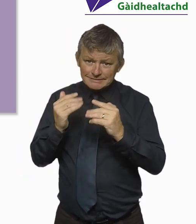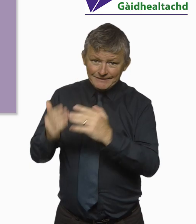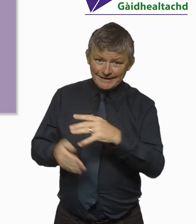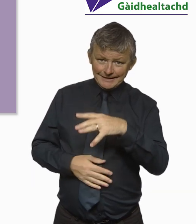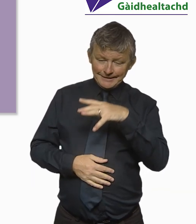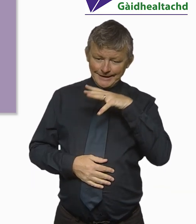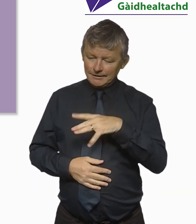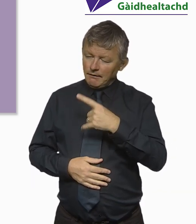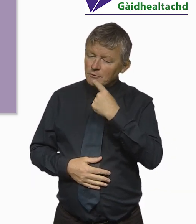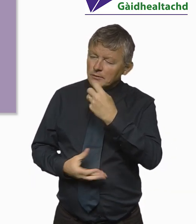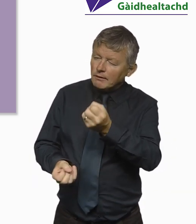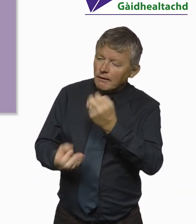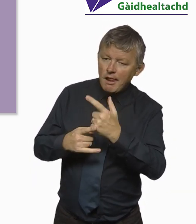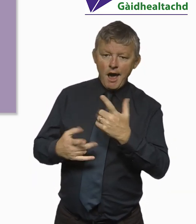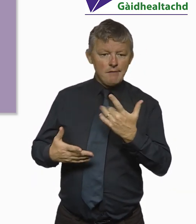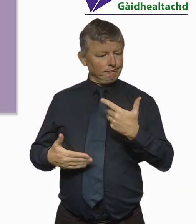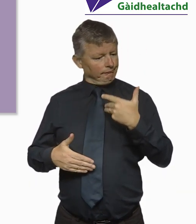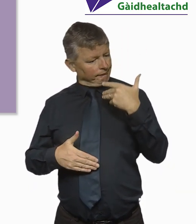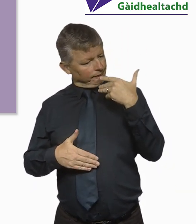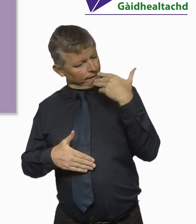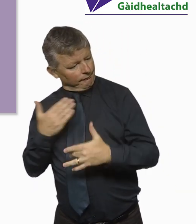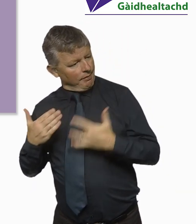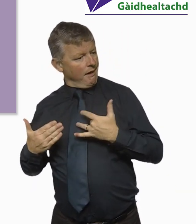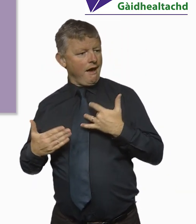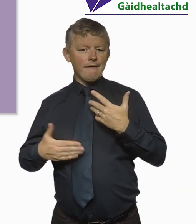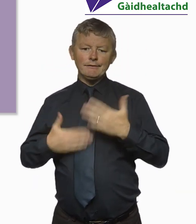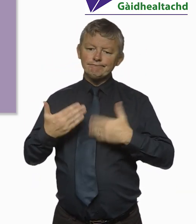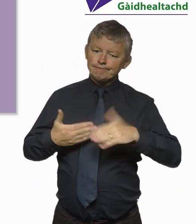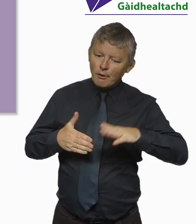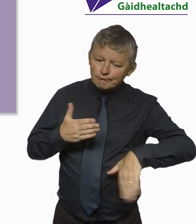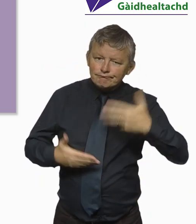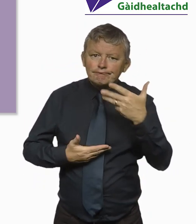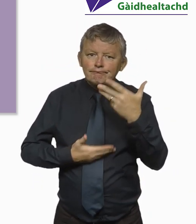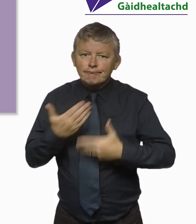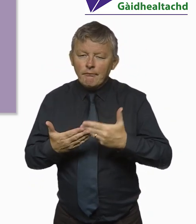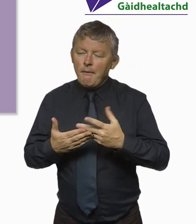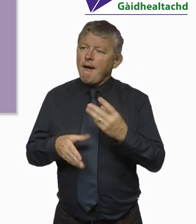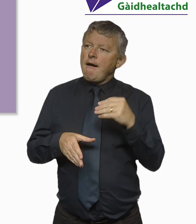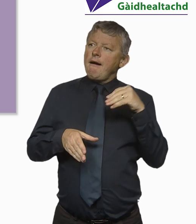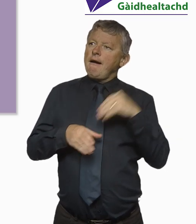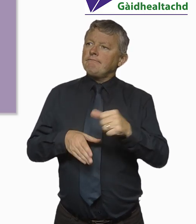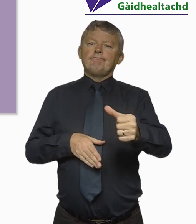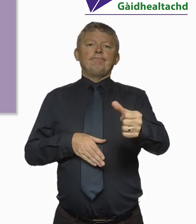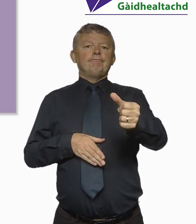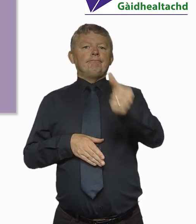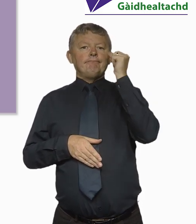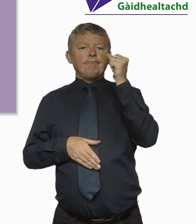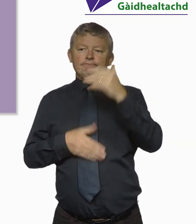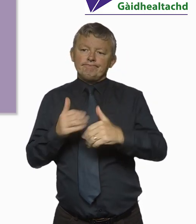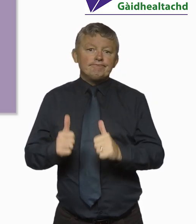need to live active, healthy lives and to make informed choices at every stage of their lives.